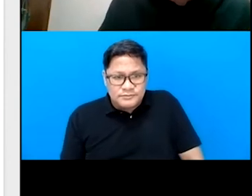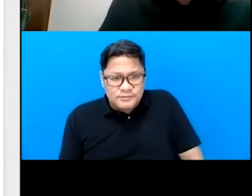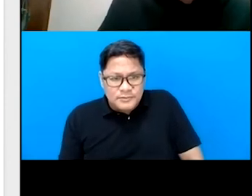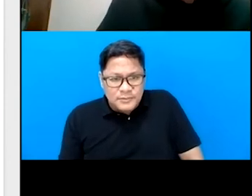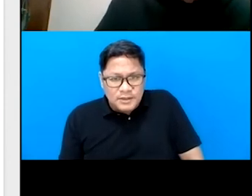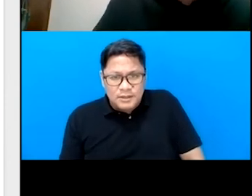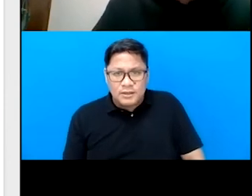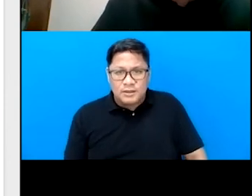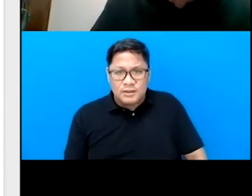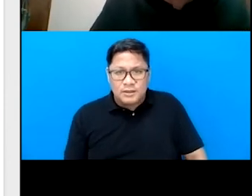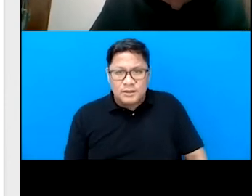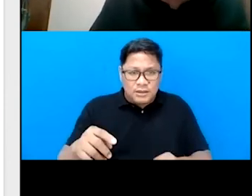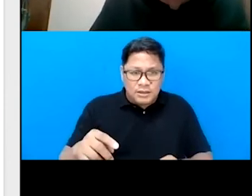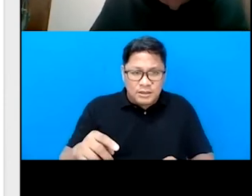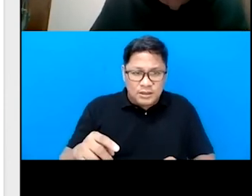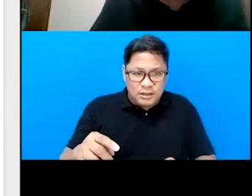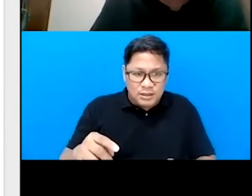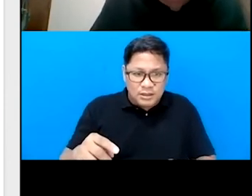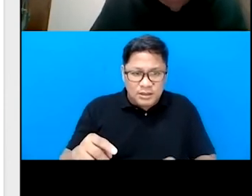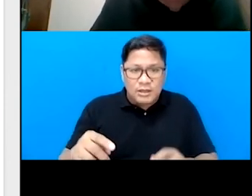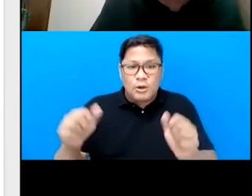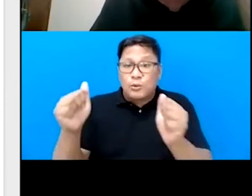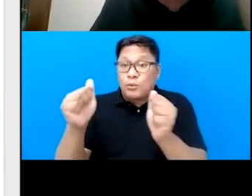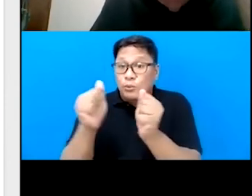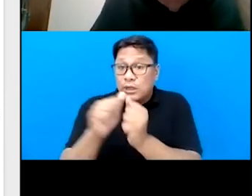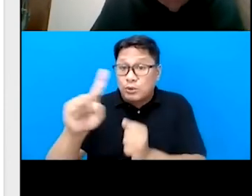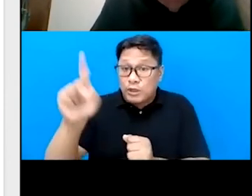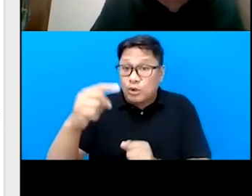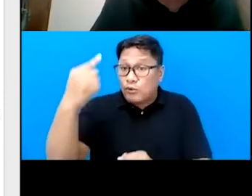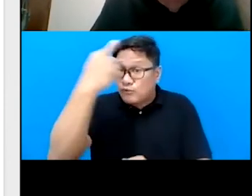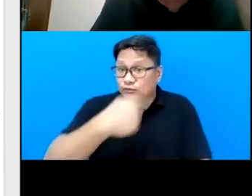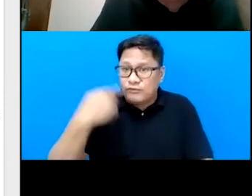Okay, so take out with question on the face.